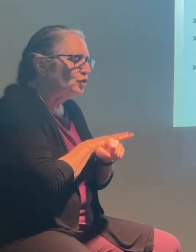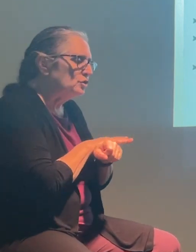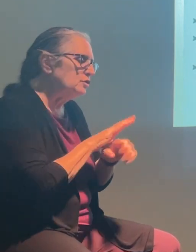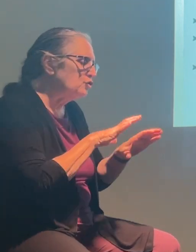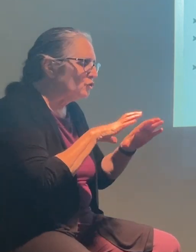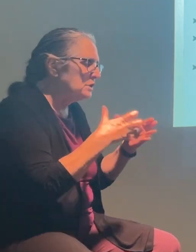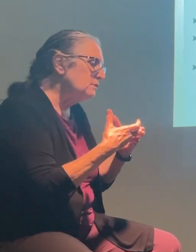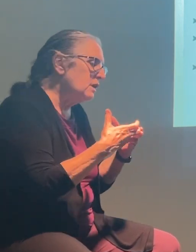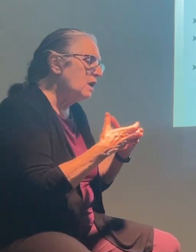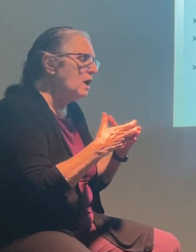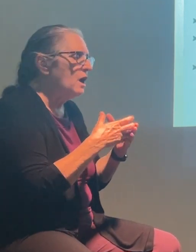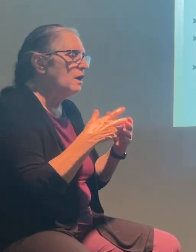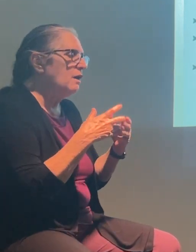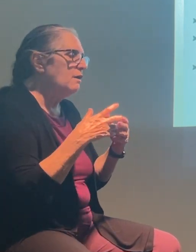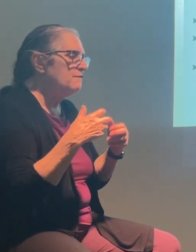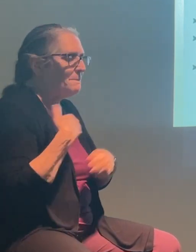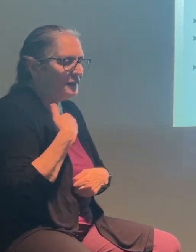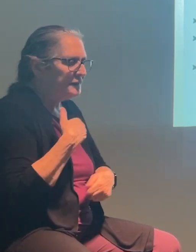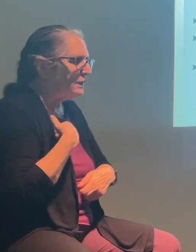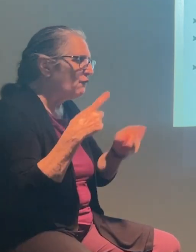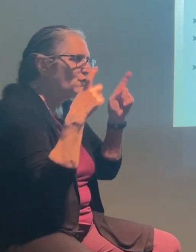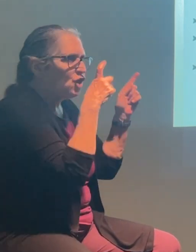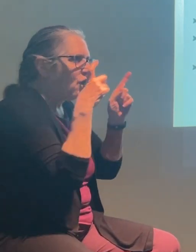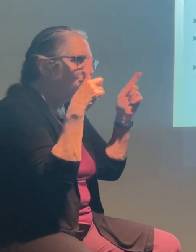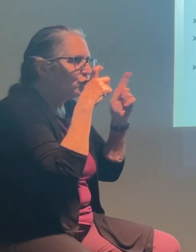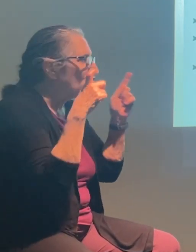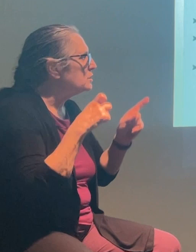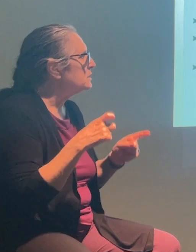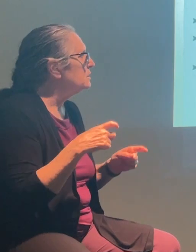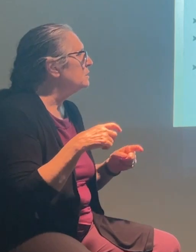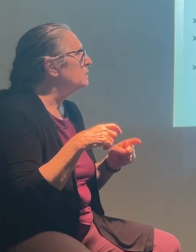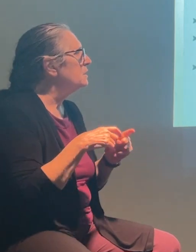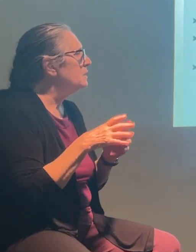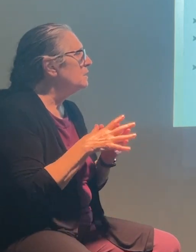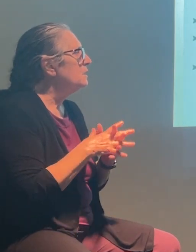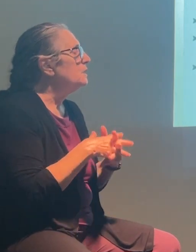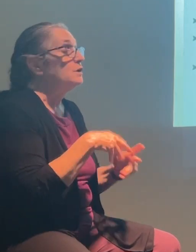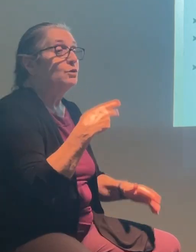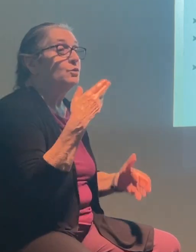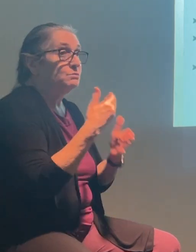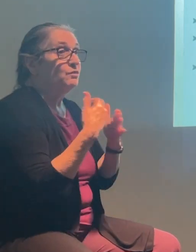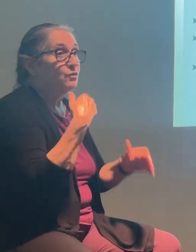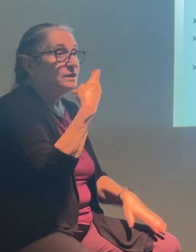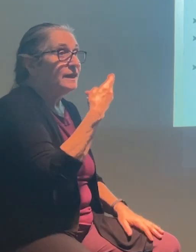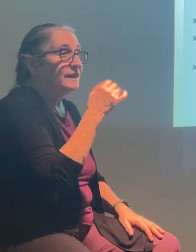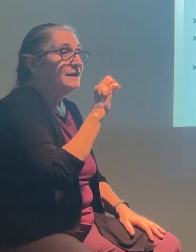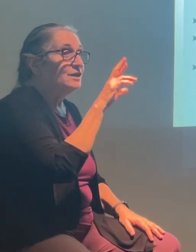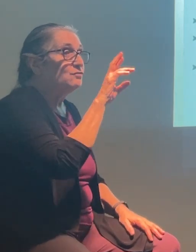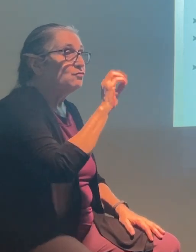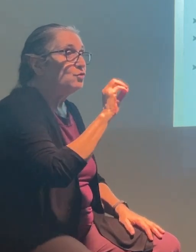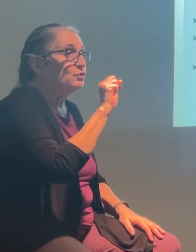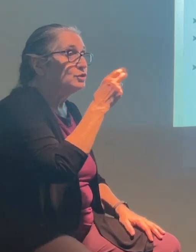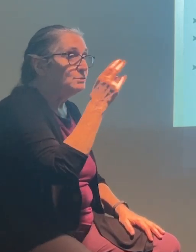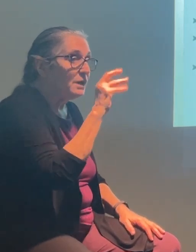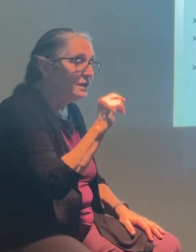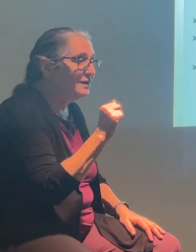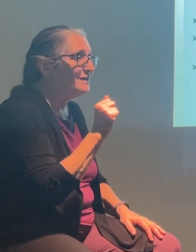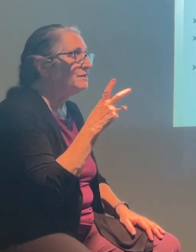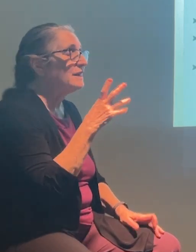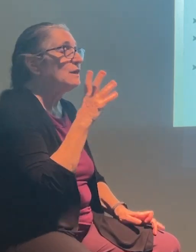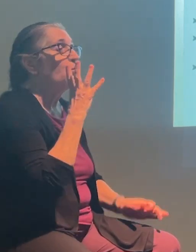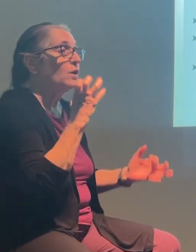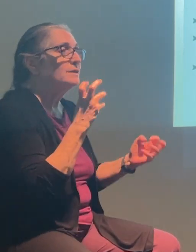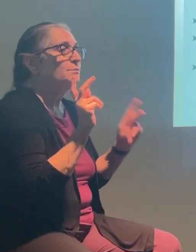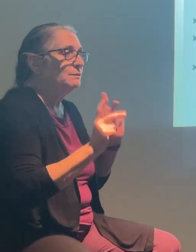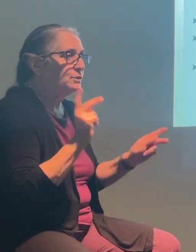of military photographers. So think of Hiroshima and so forth. There was big layers of that in the war. Like they wanted people to be